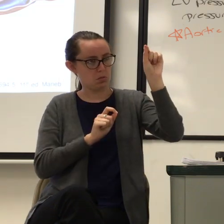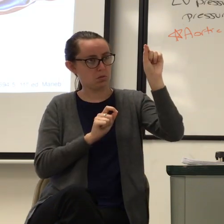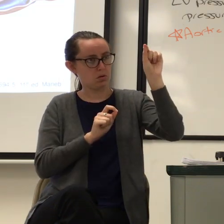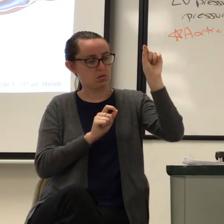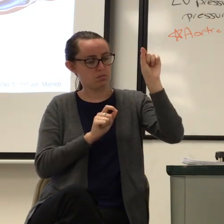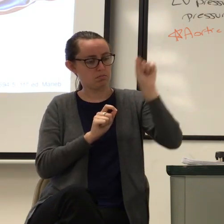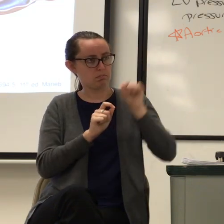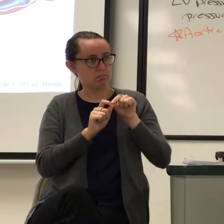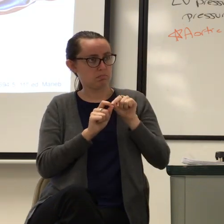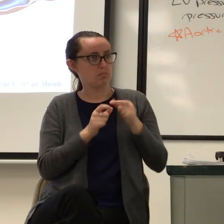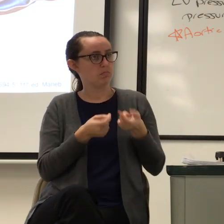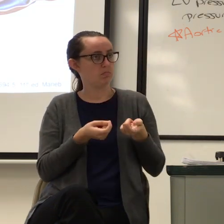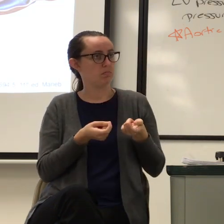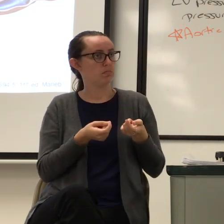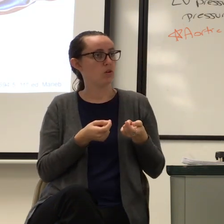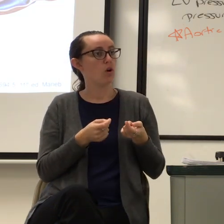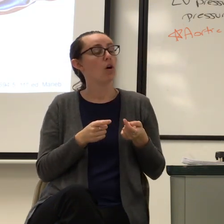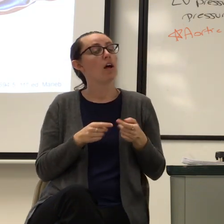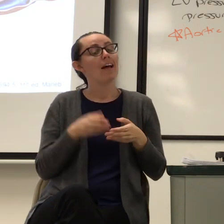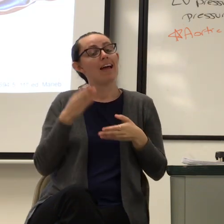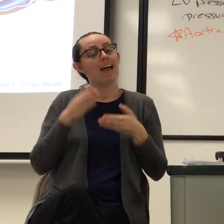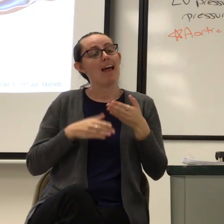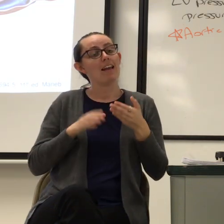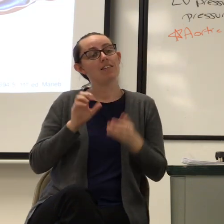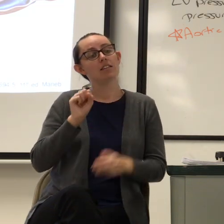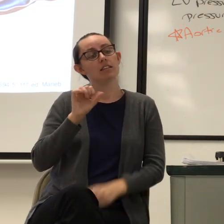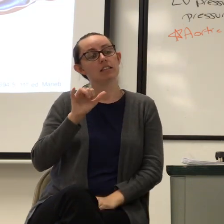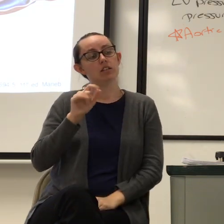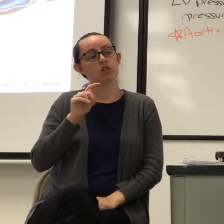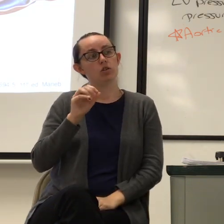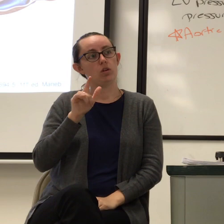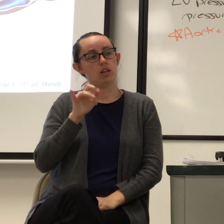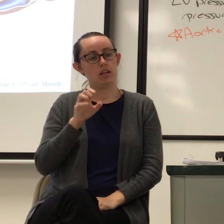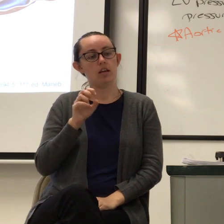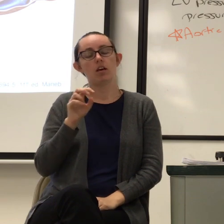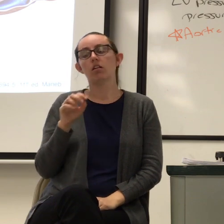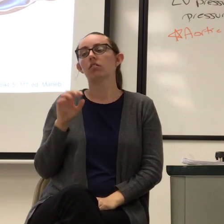The volume of blood at the end of systole is called the end systolic volume.